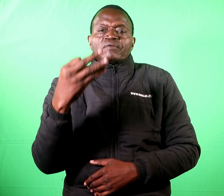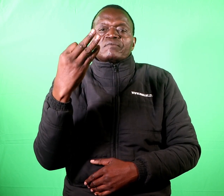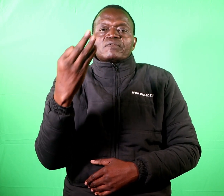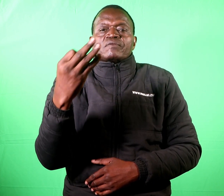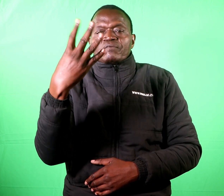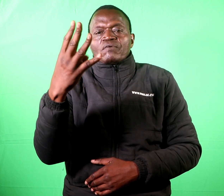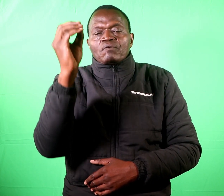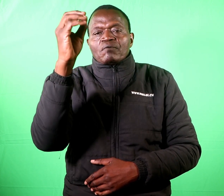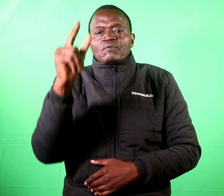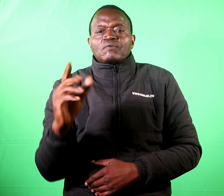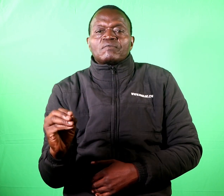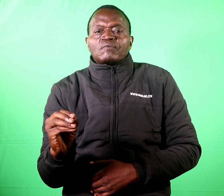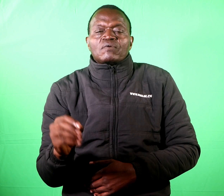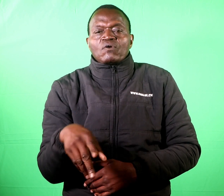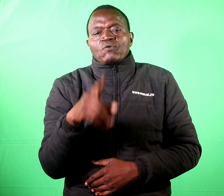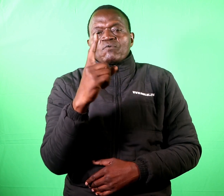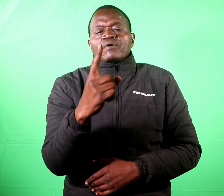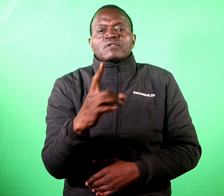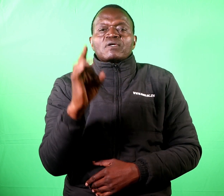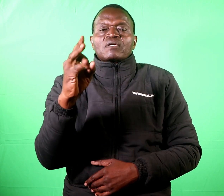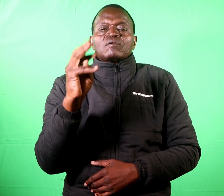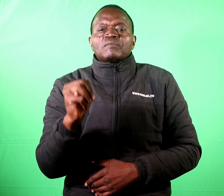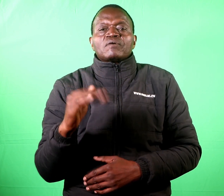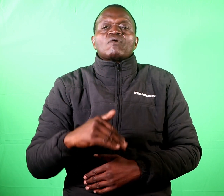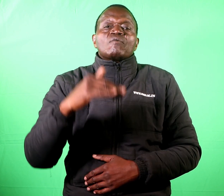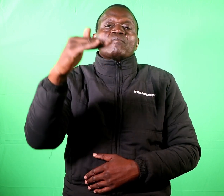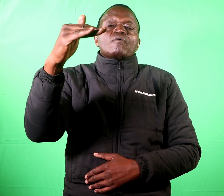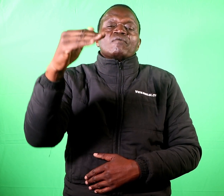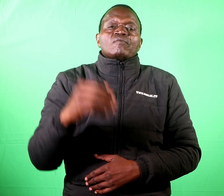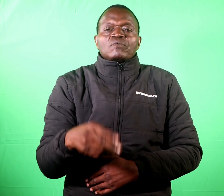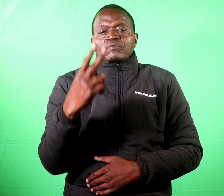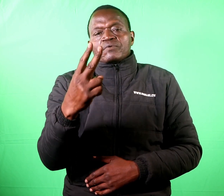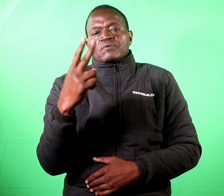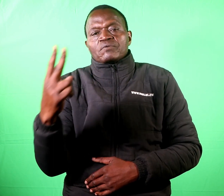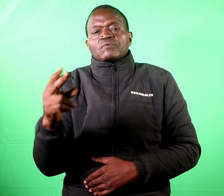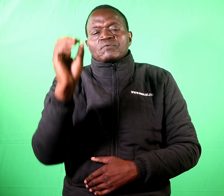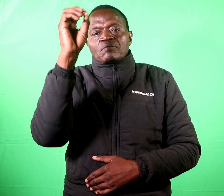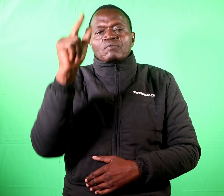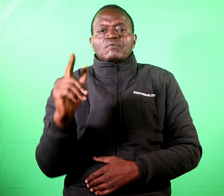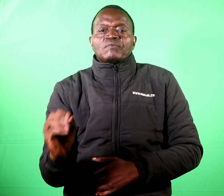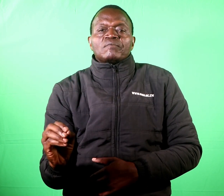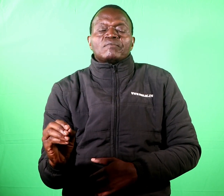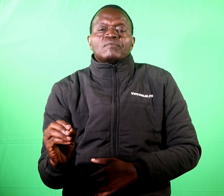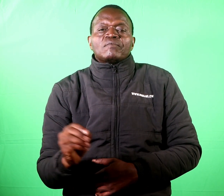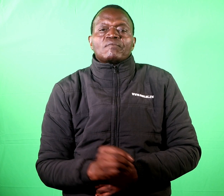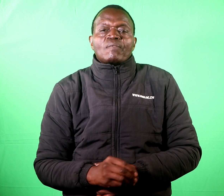34%, 1 kilometer and above, 22%. Mat